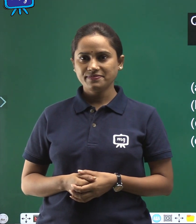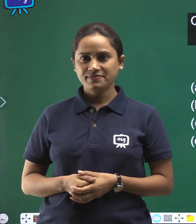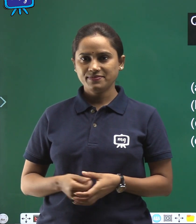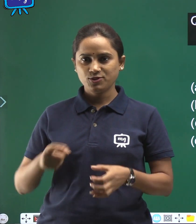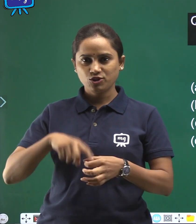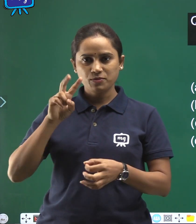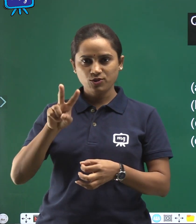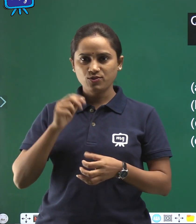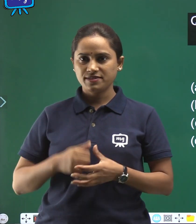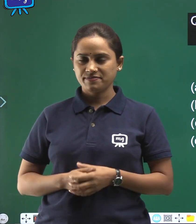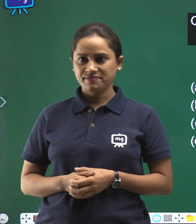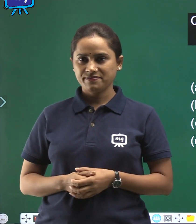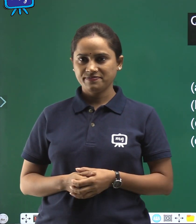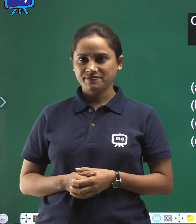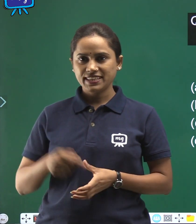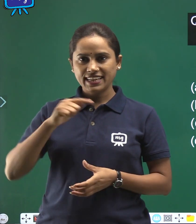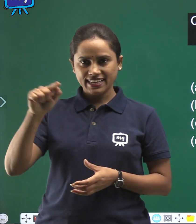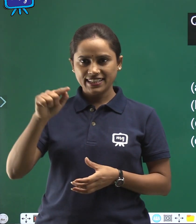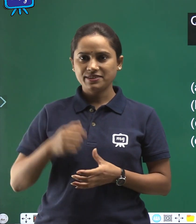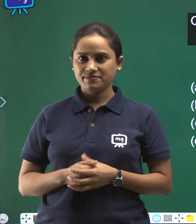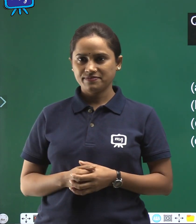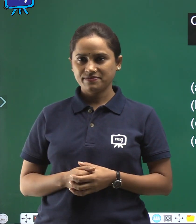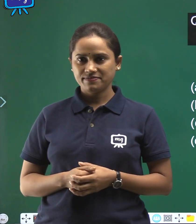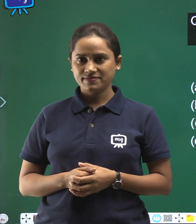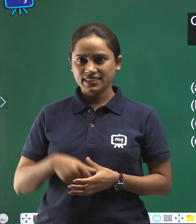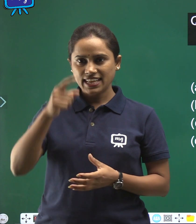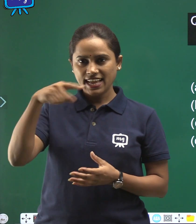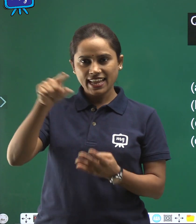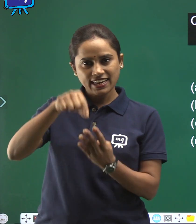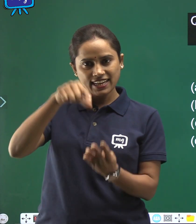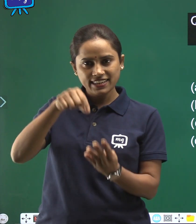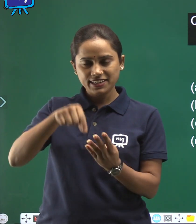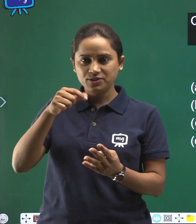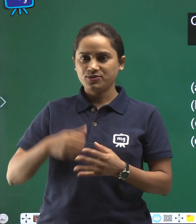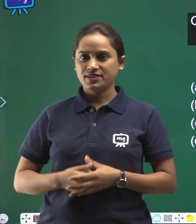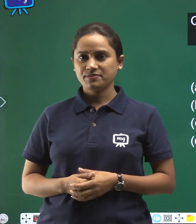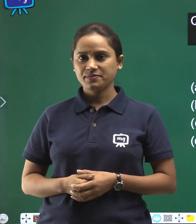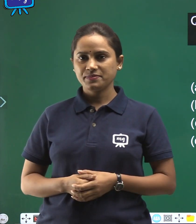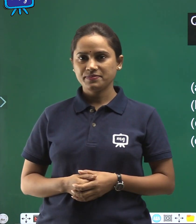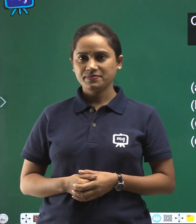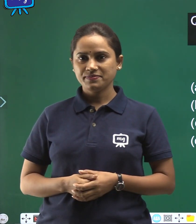Question number 2. Take the correct alternative.